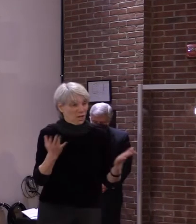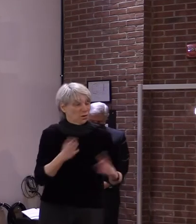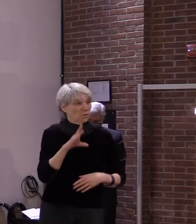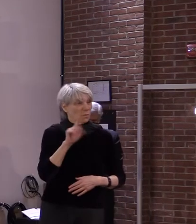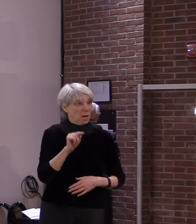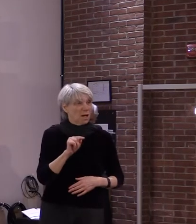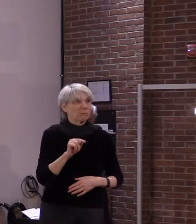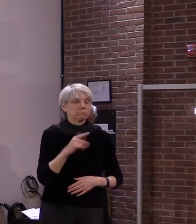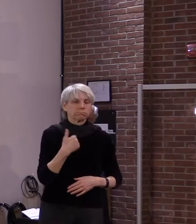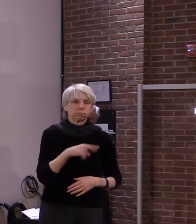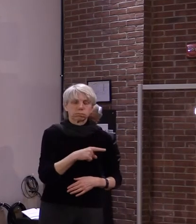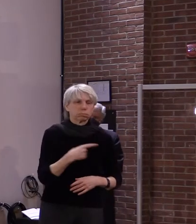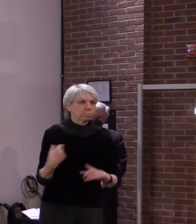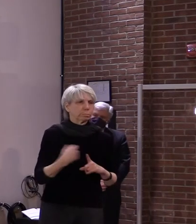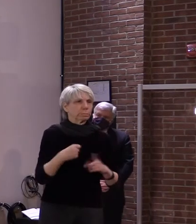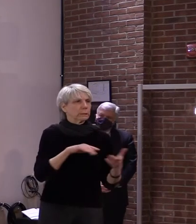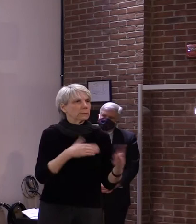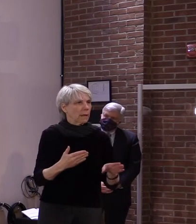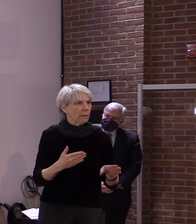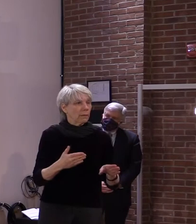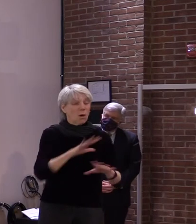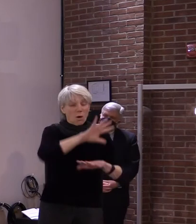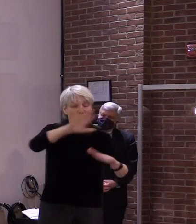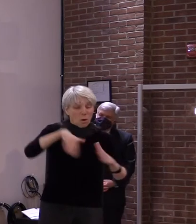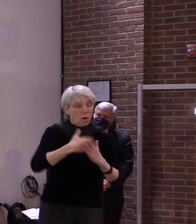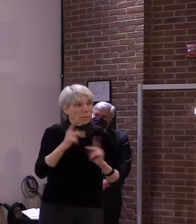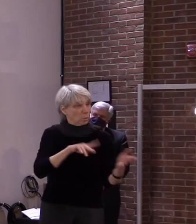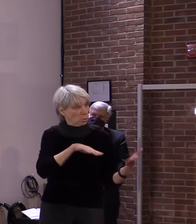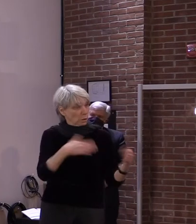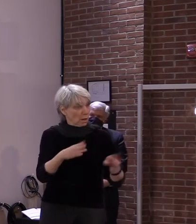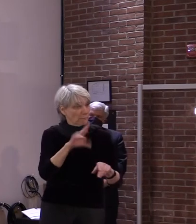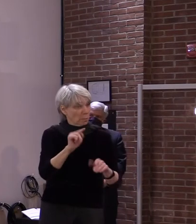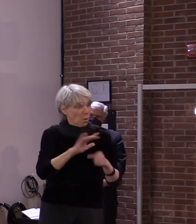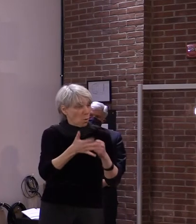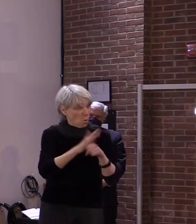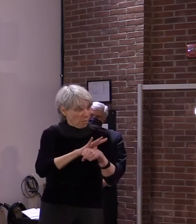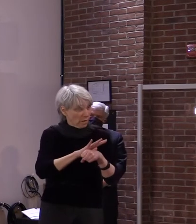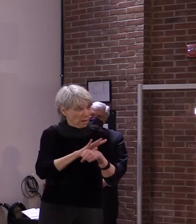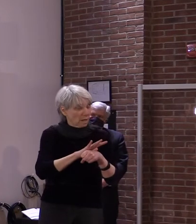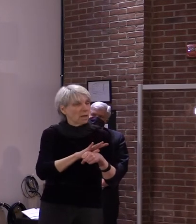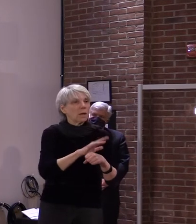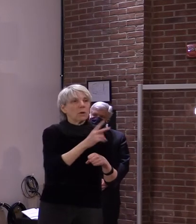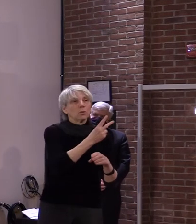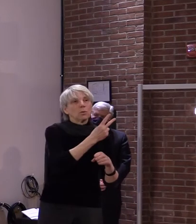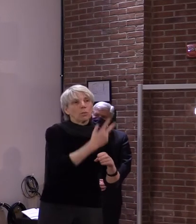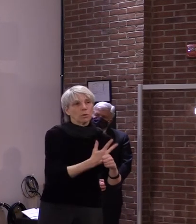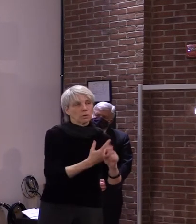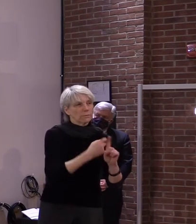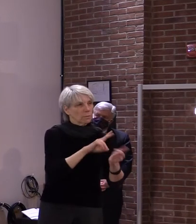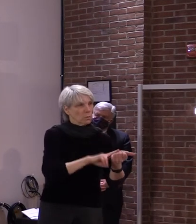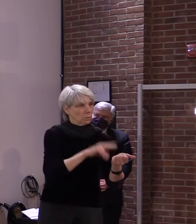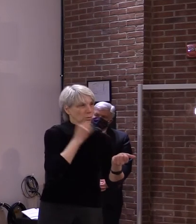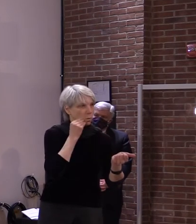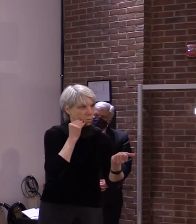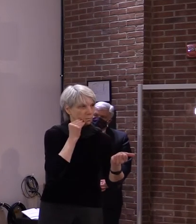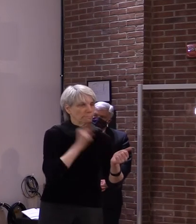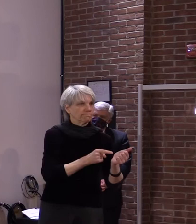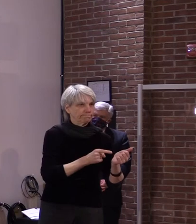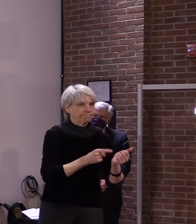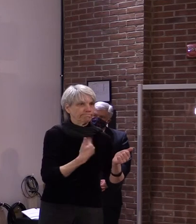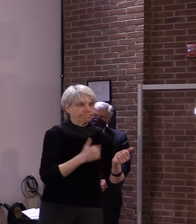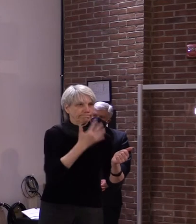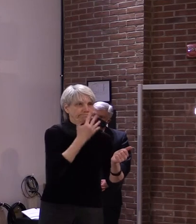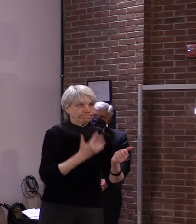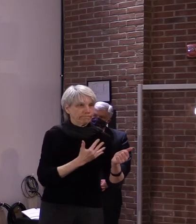vermont please view this number in the context of vermont having the lowest death rate in the nation